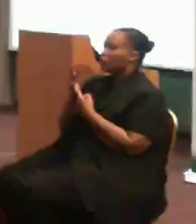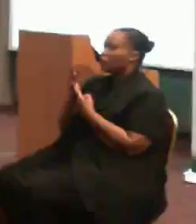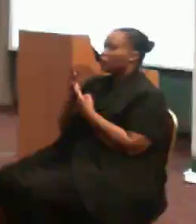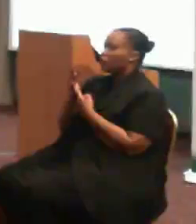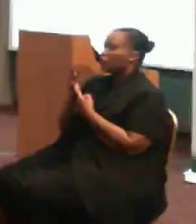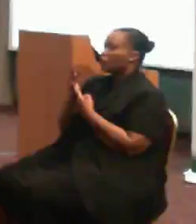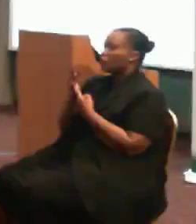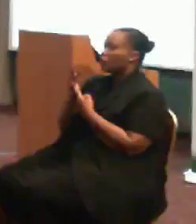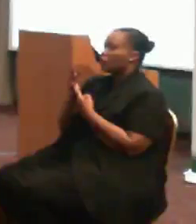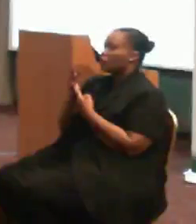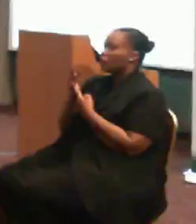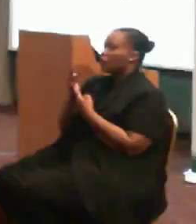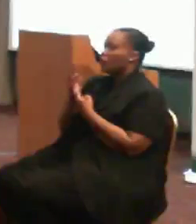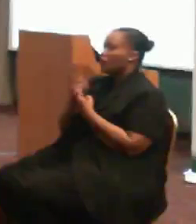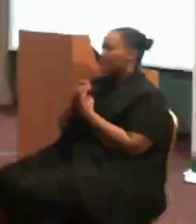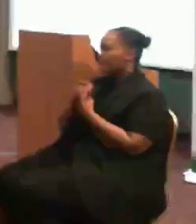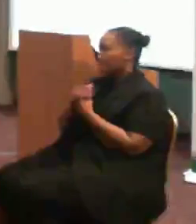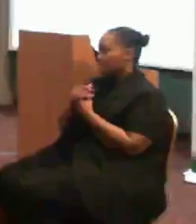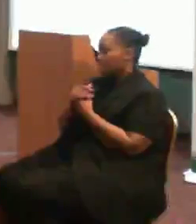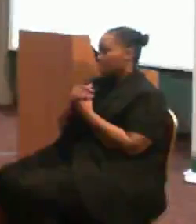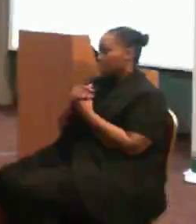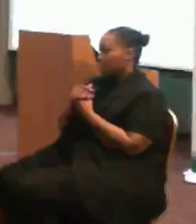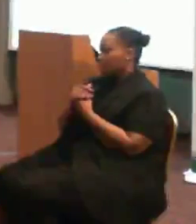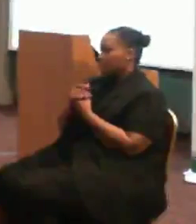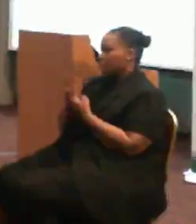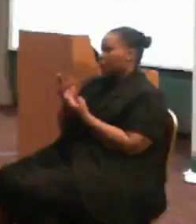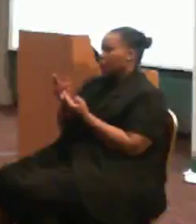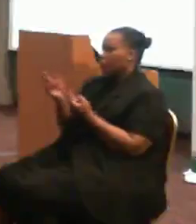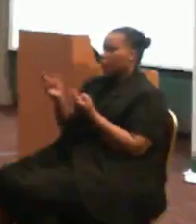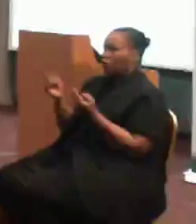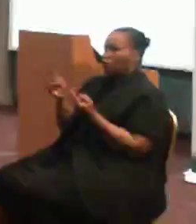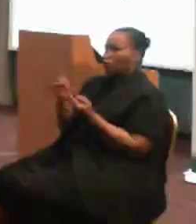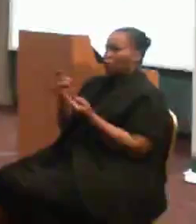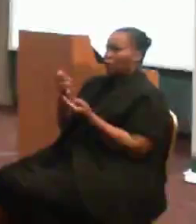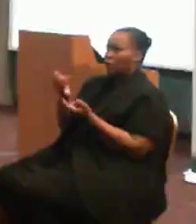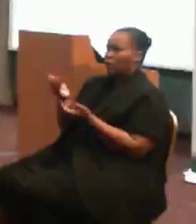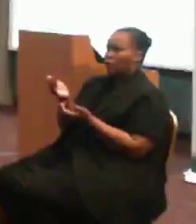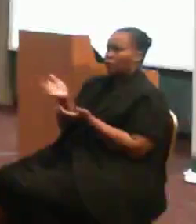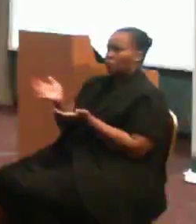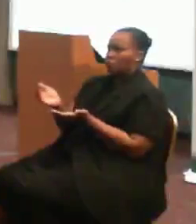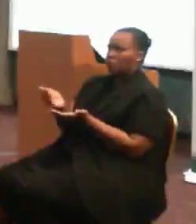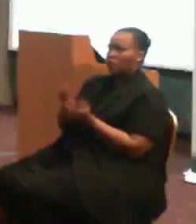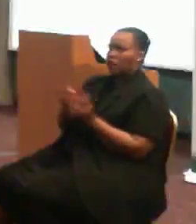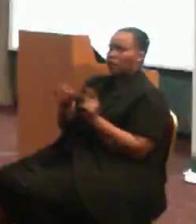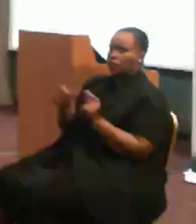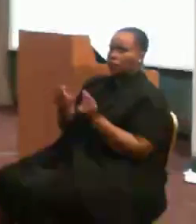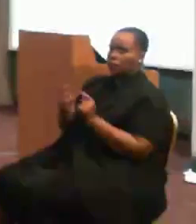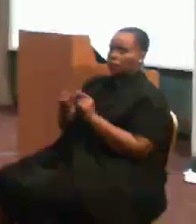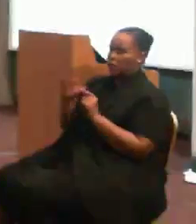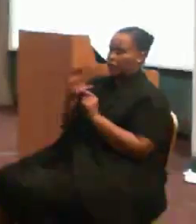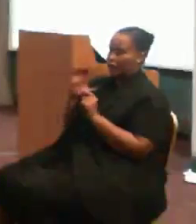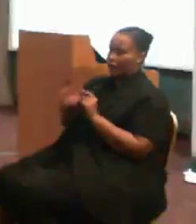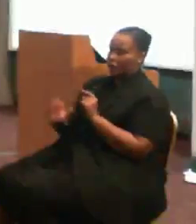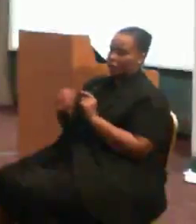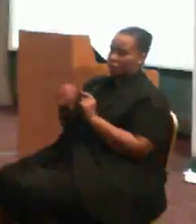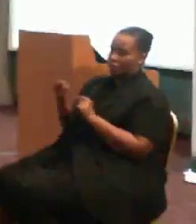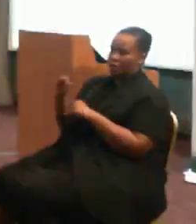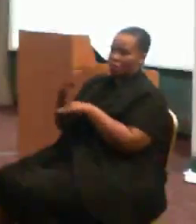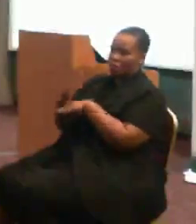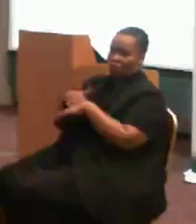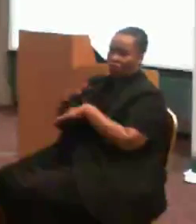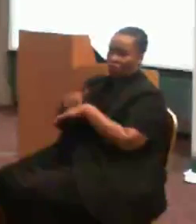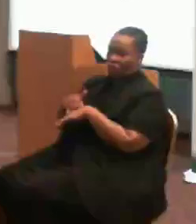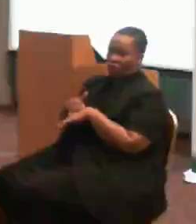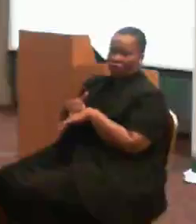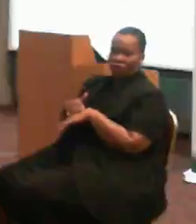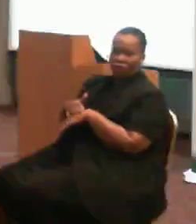out of capital markets. You're not able to raise capital unless the tariff goes up and things of that